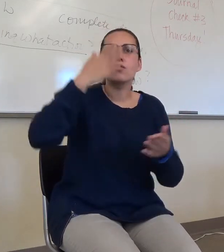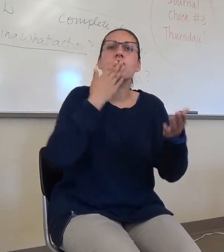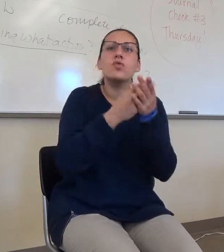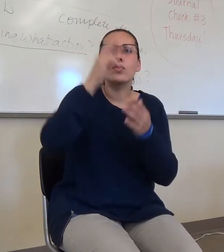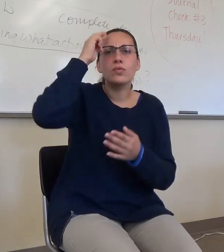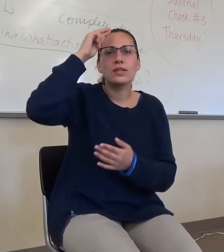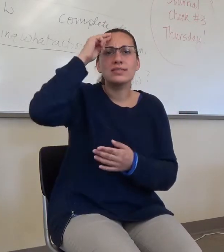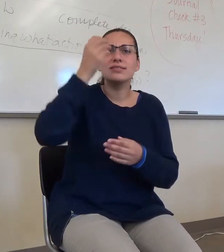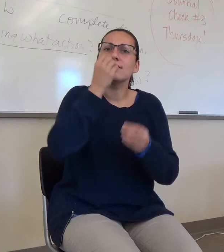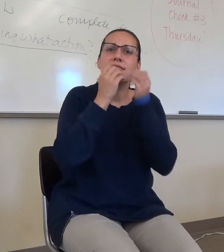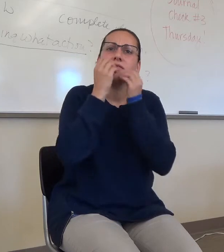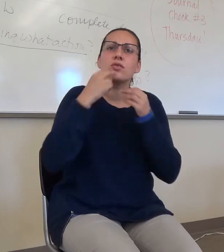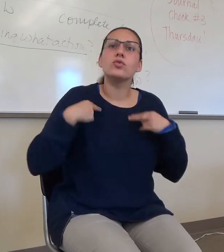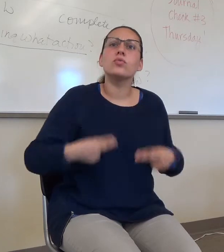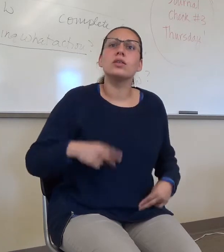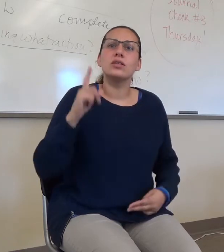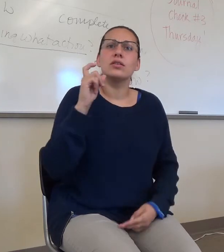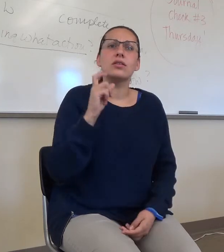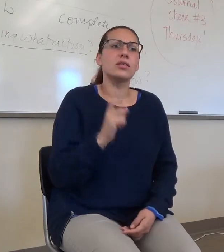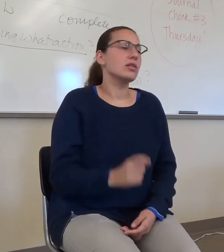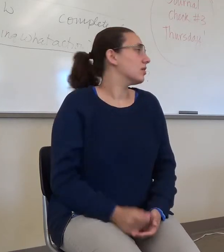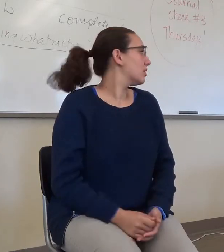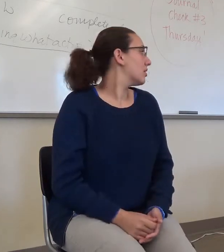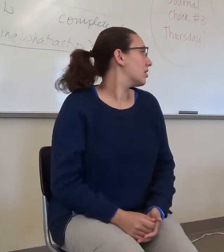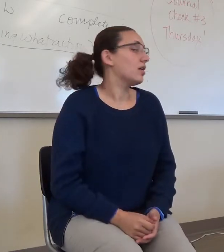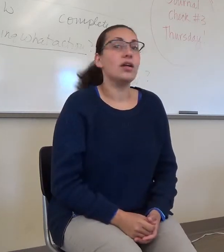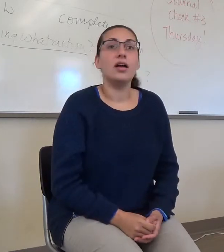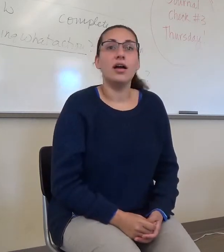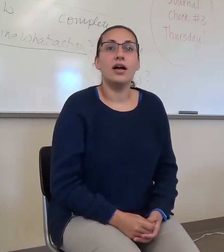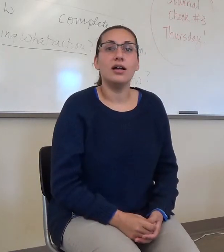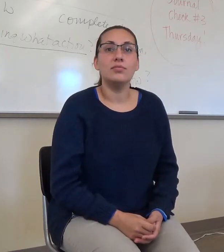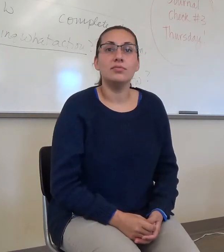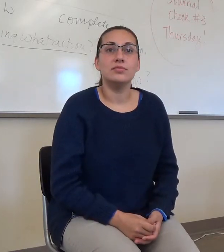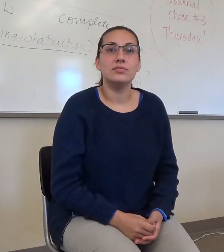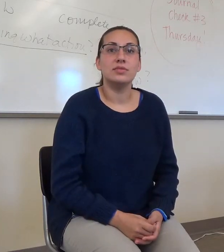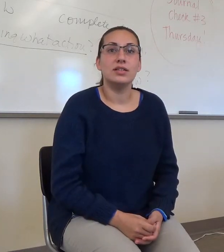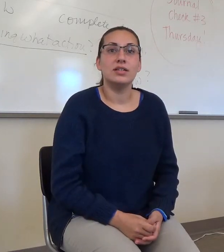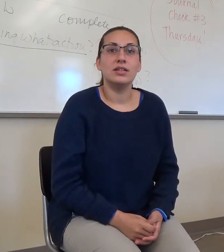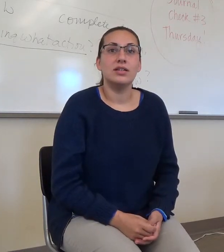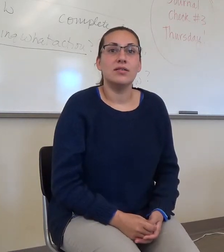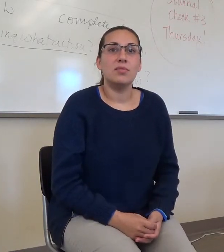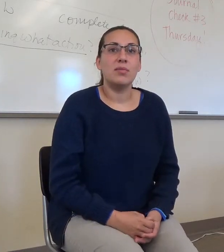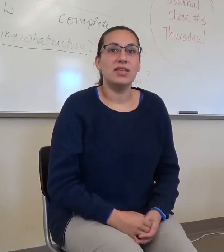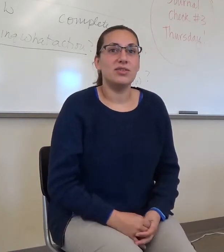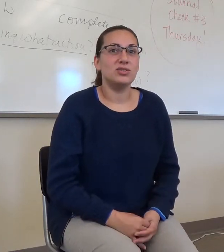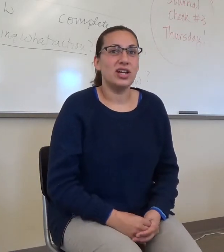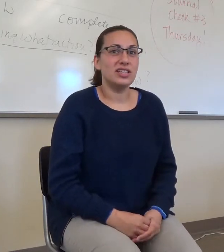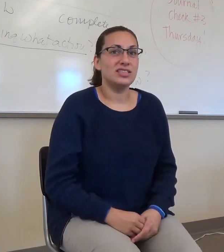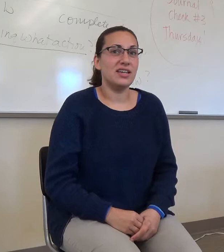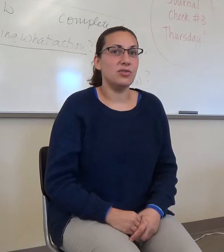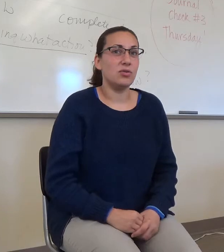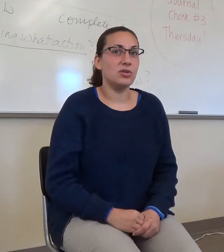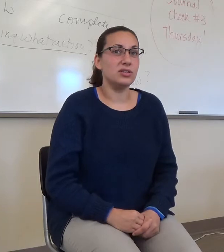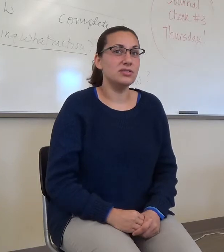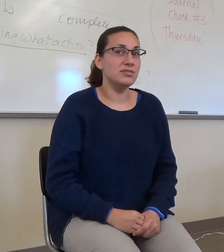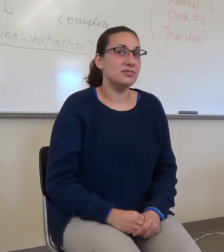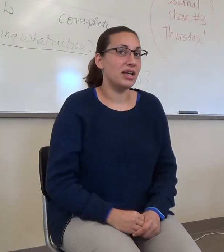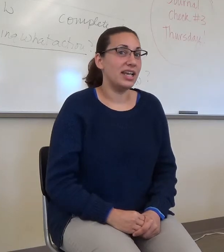going to keep an open mind, we still have this taboo. Yeah. Maybe they were trying to save the world by eating